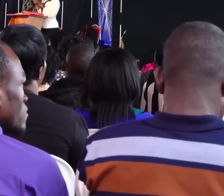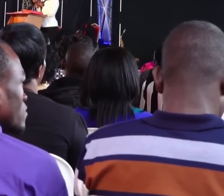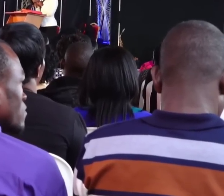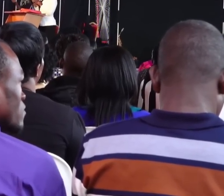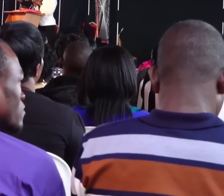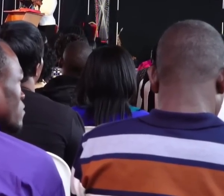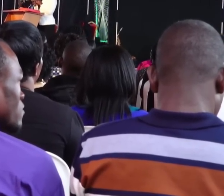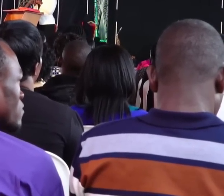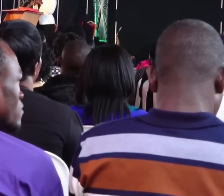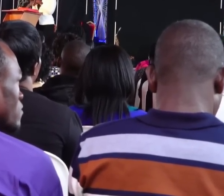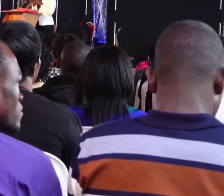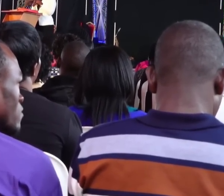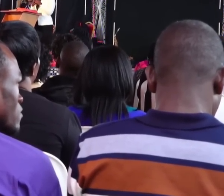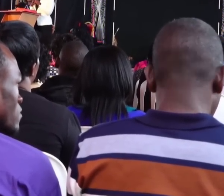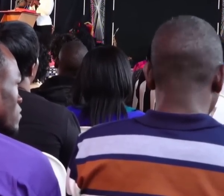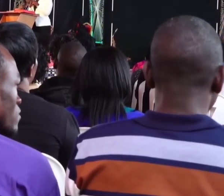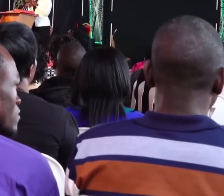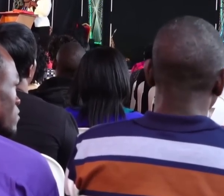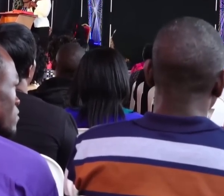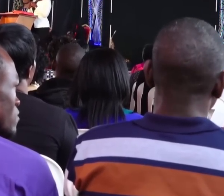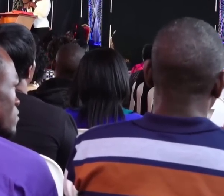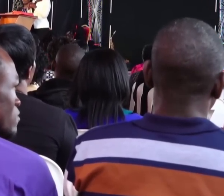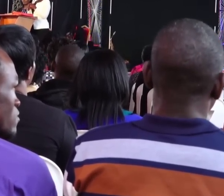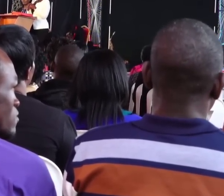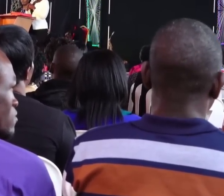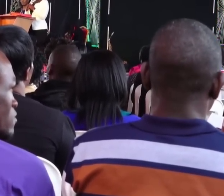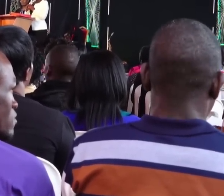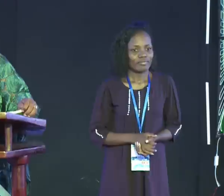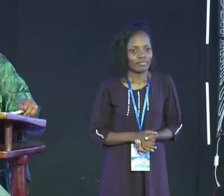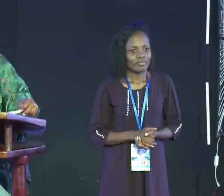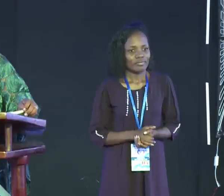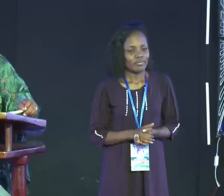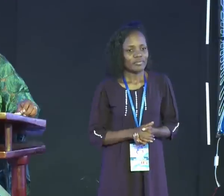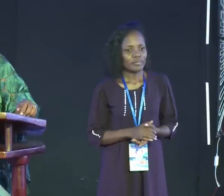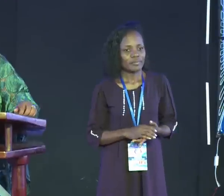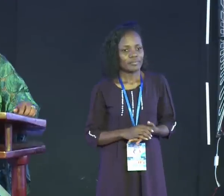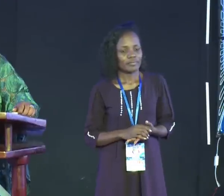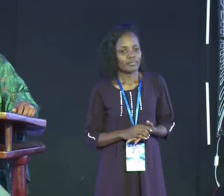bukufumita direct. They directly pierce you.